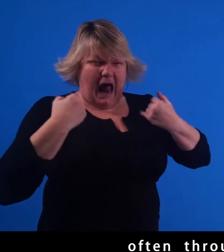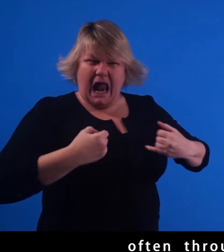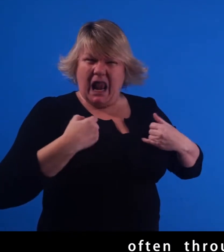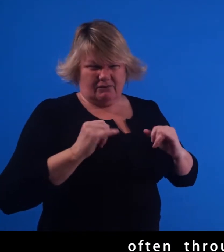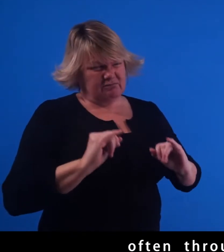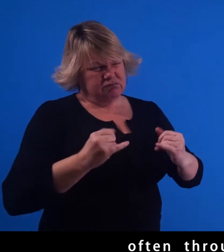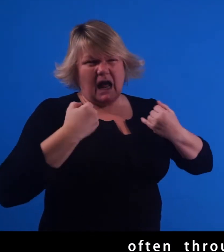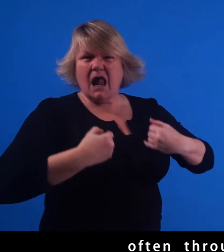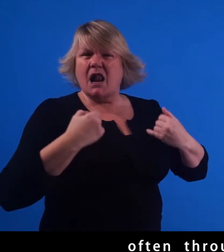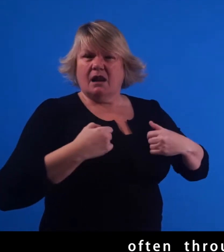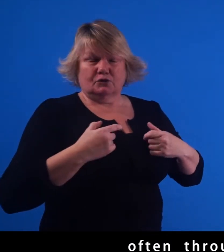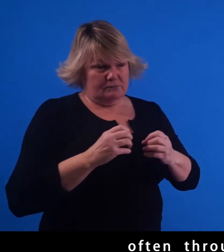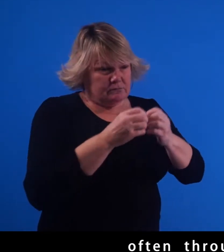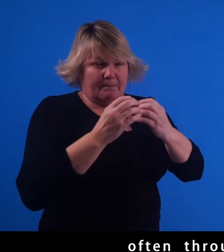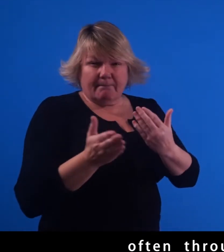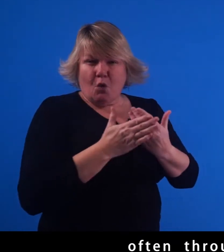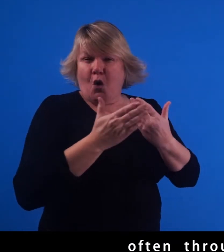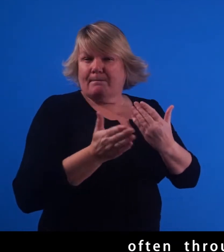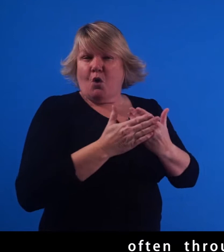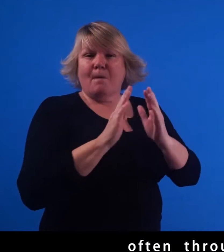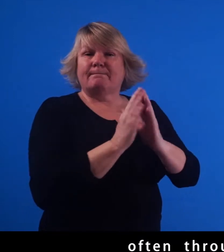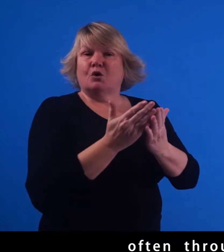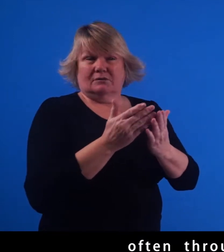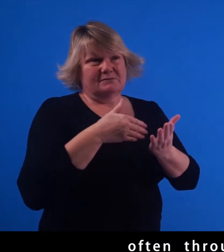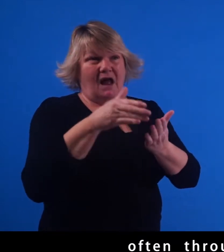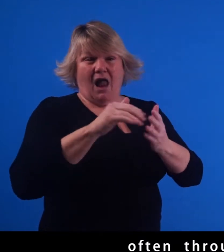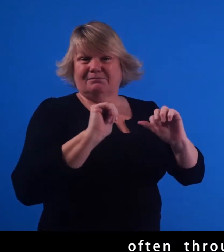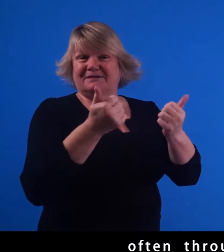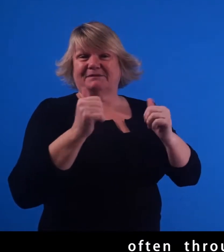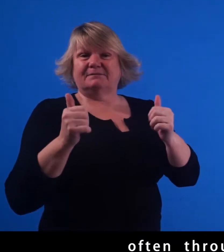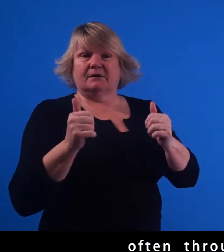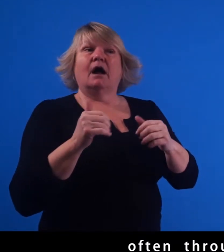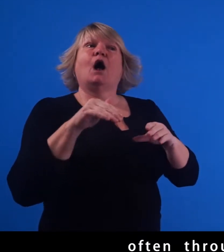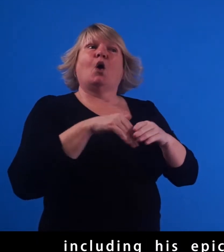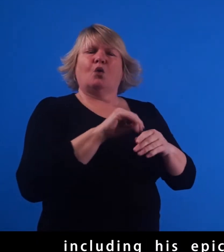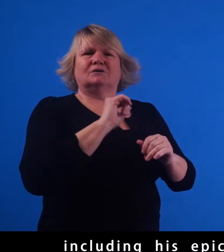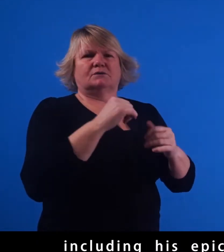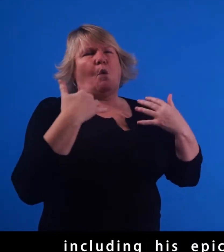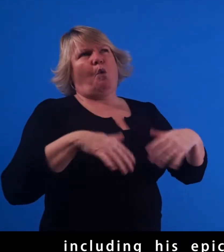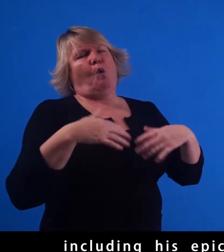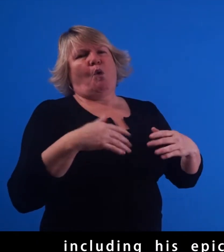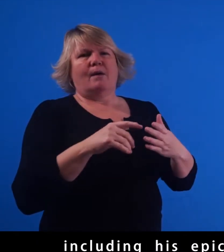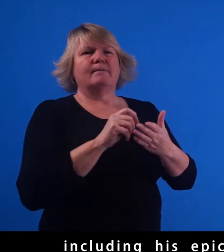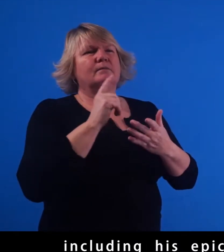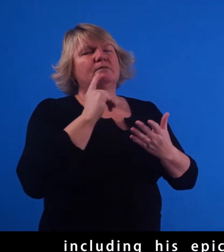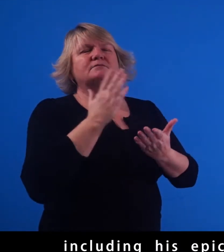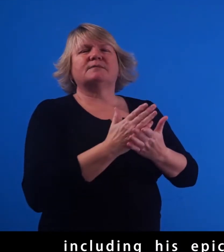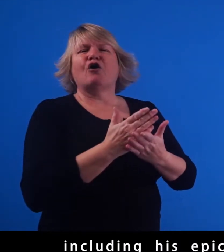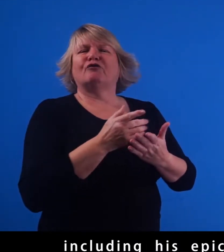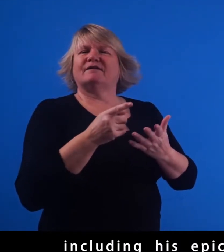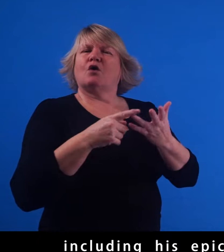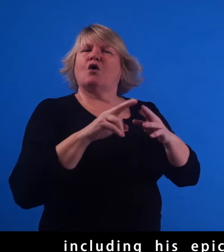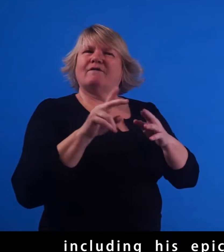often through severe illness, to produce more and more bestsellers, including his epic biography